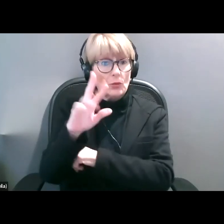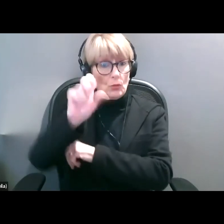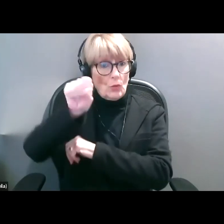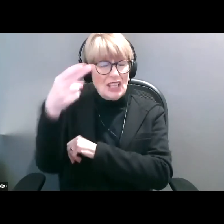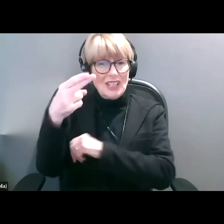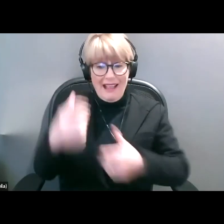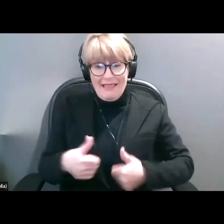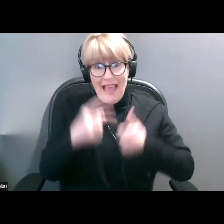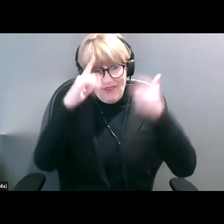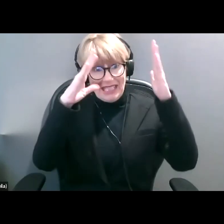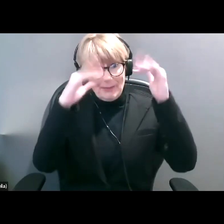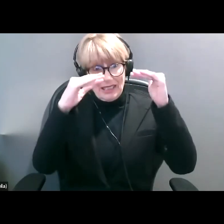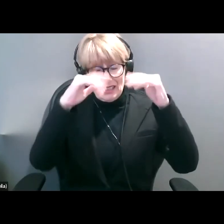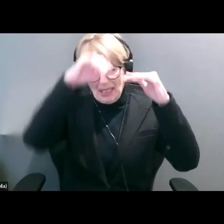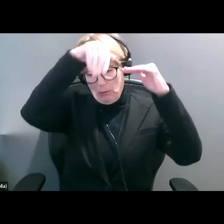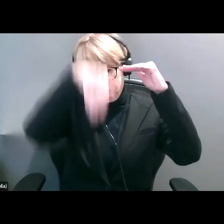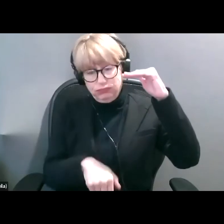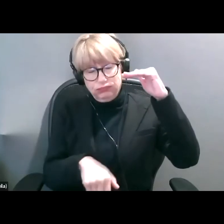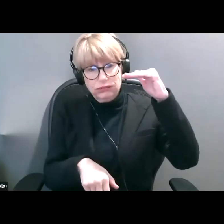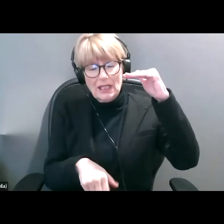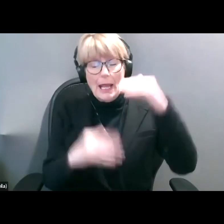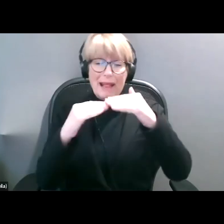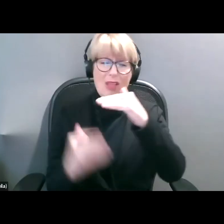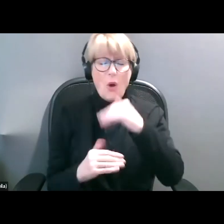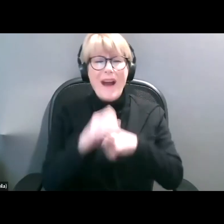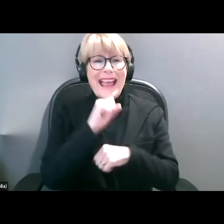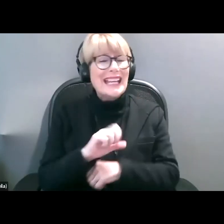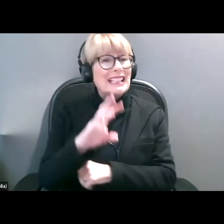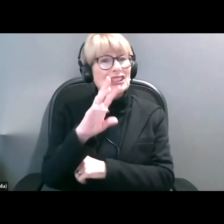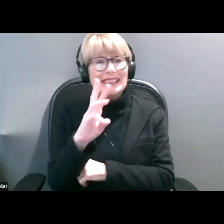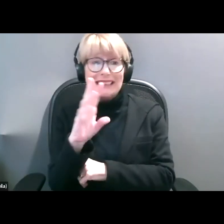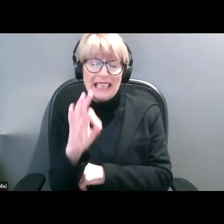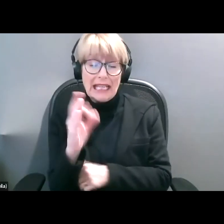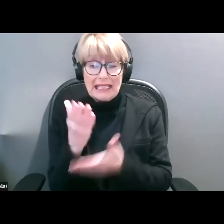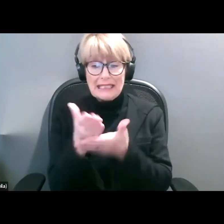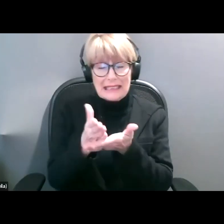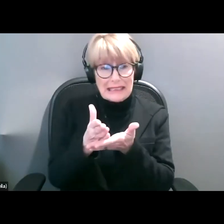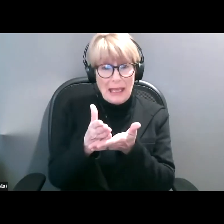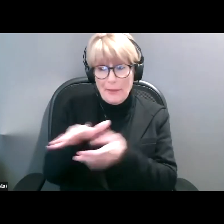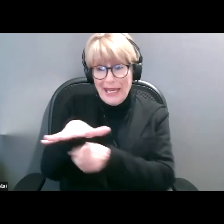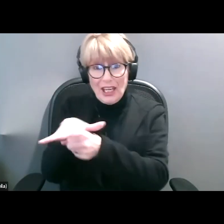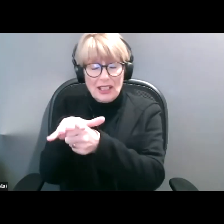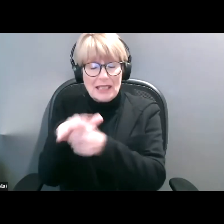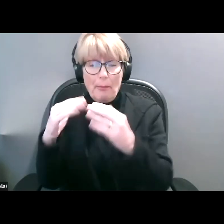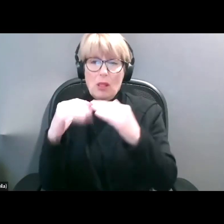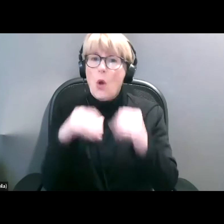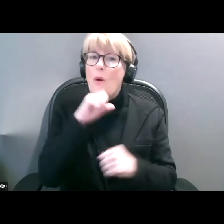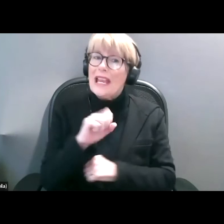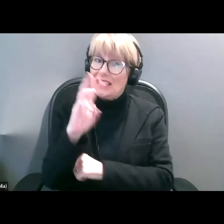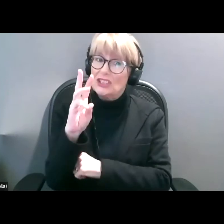plummets to under 69 years old, and in some neighborhoods, under 65 years